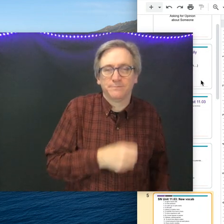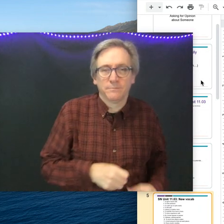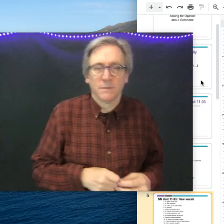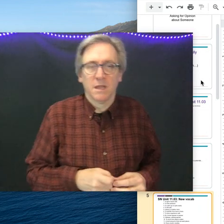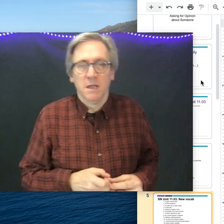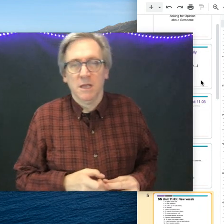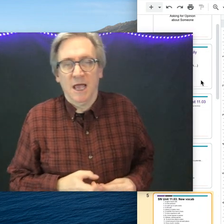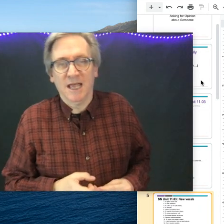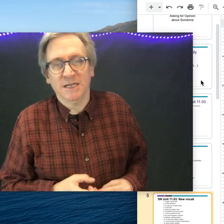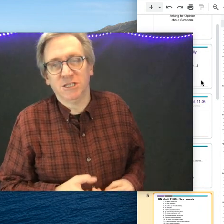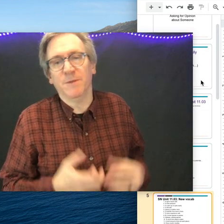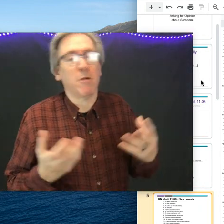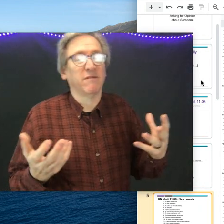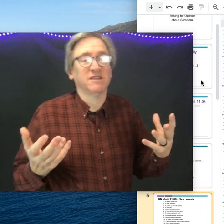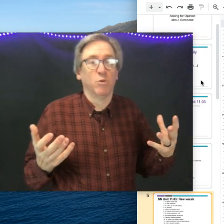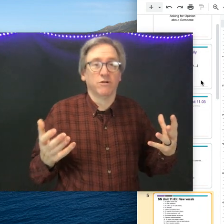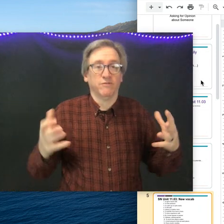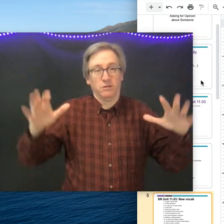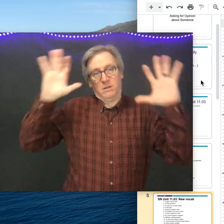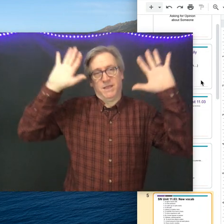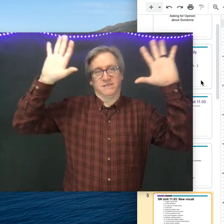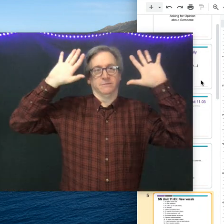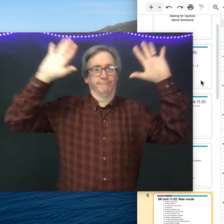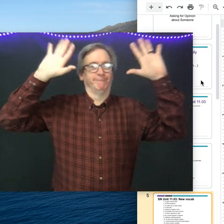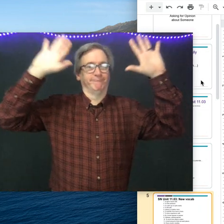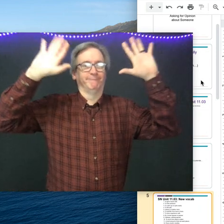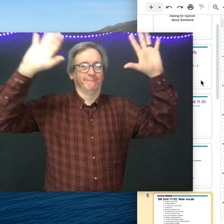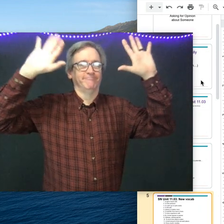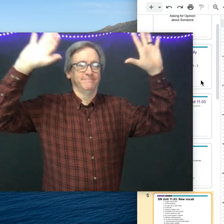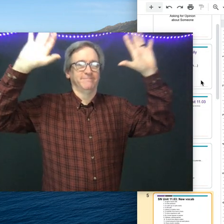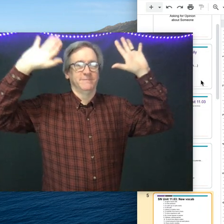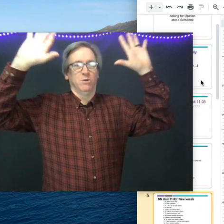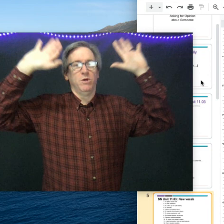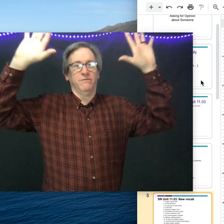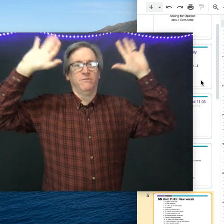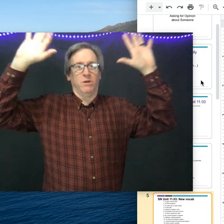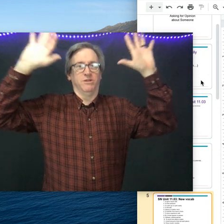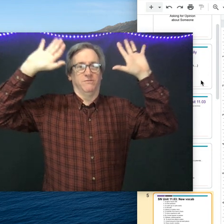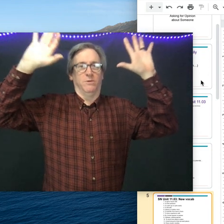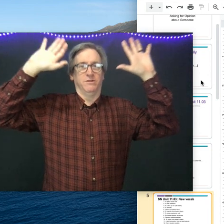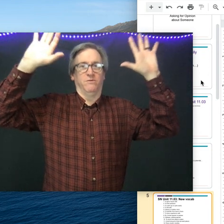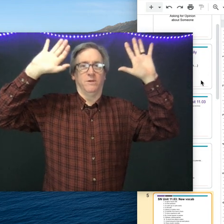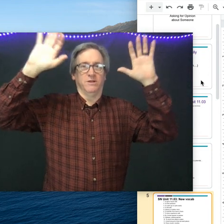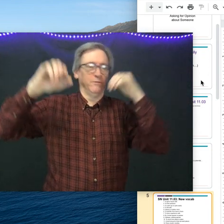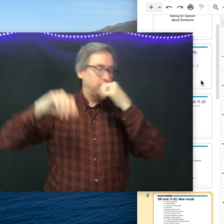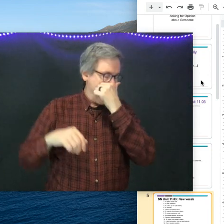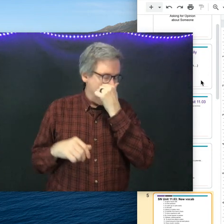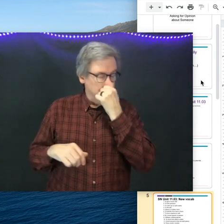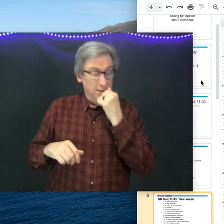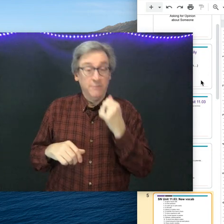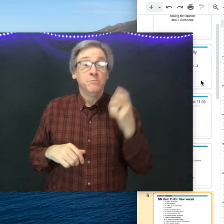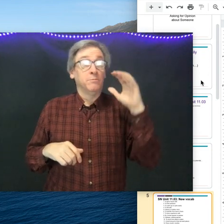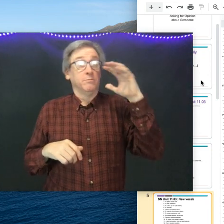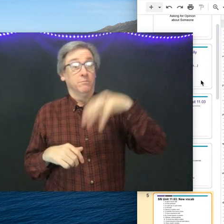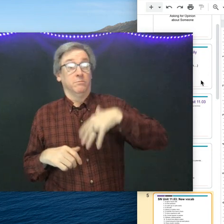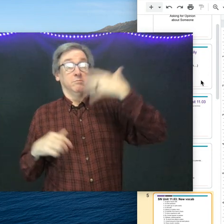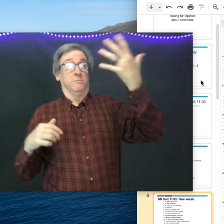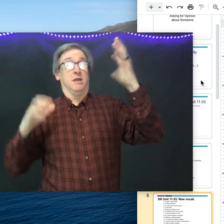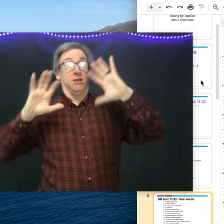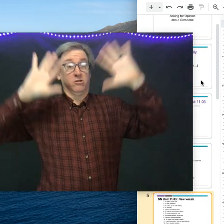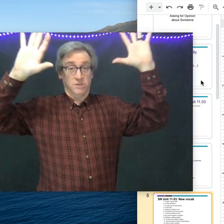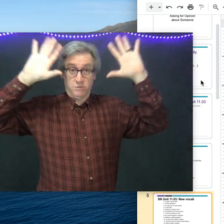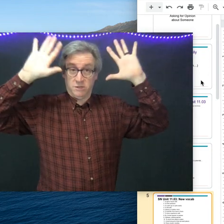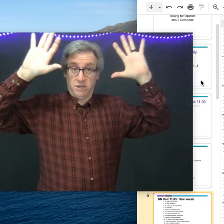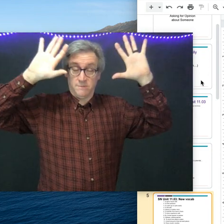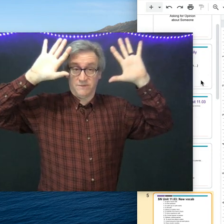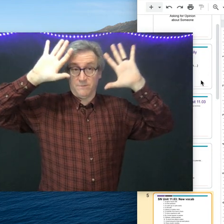cherish. And to be marvelous, wonderful, amazing. Wonderful, wonderful, wonderful, wonderful.